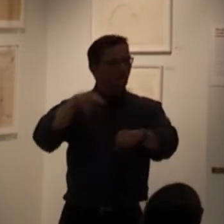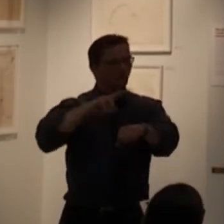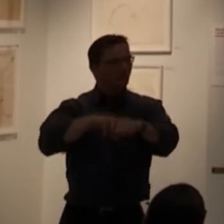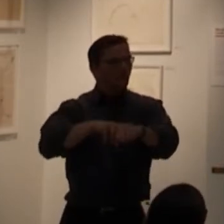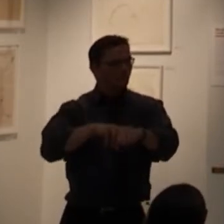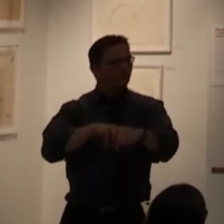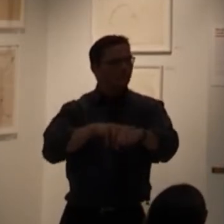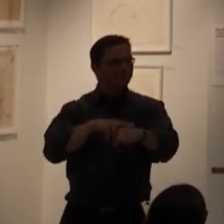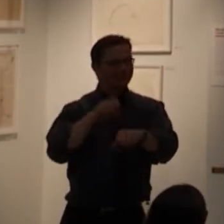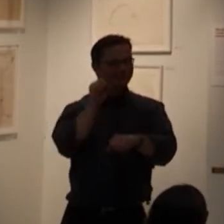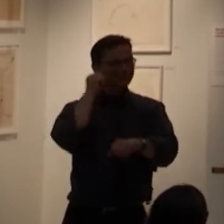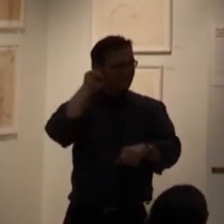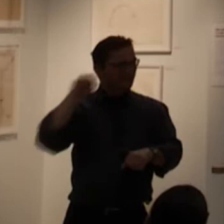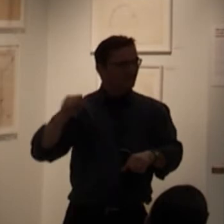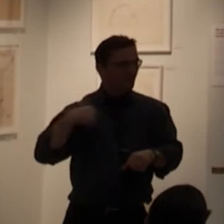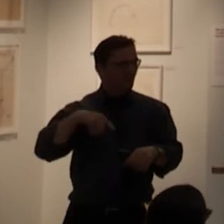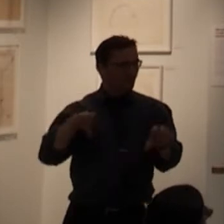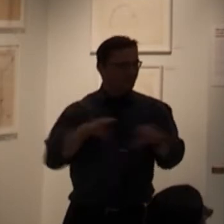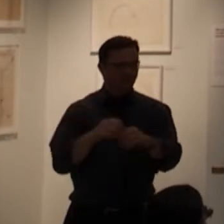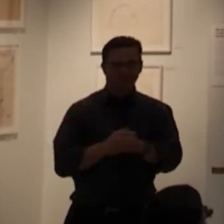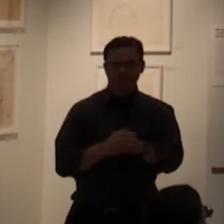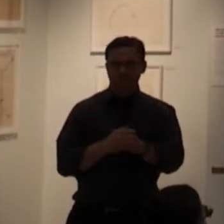doing.